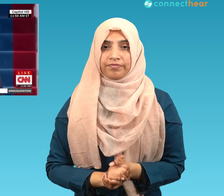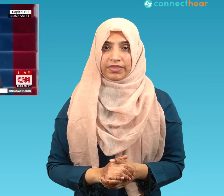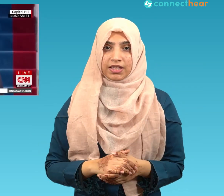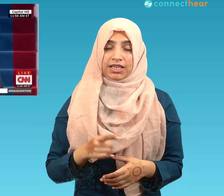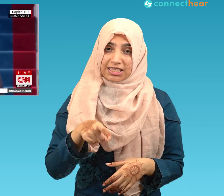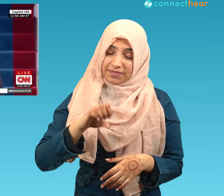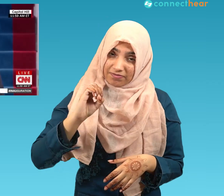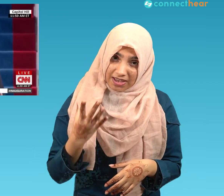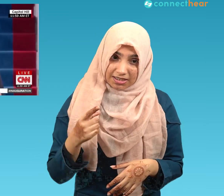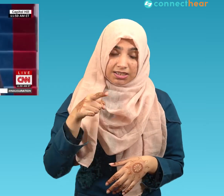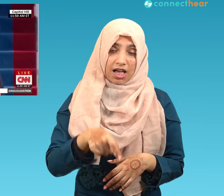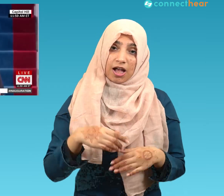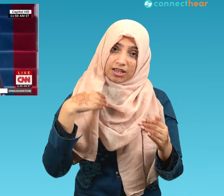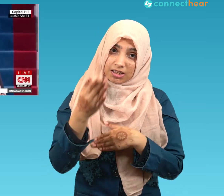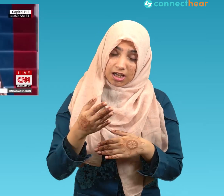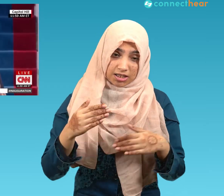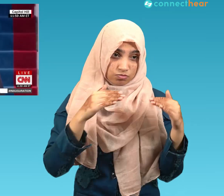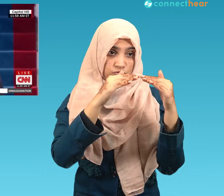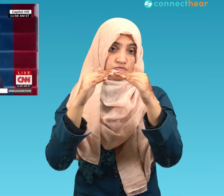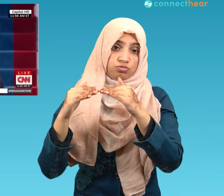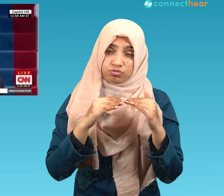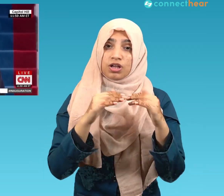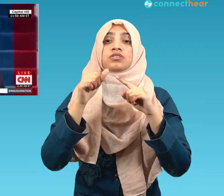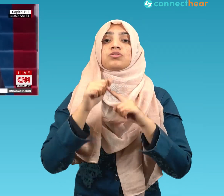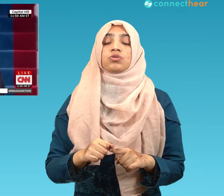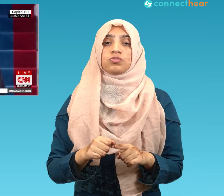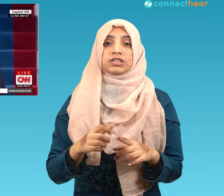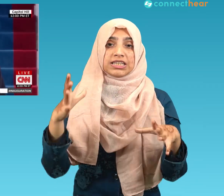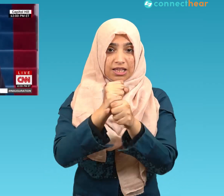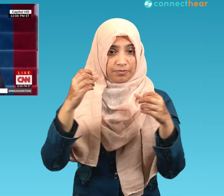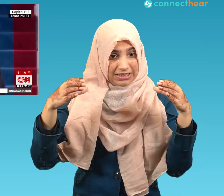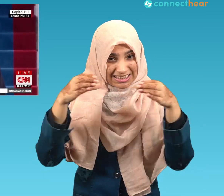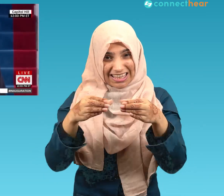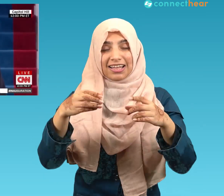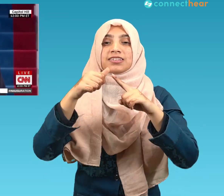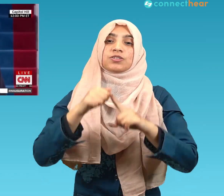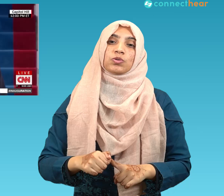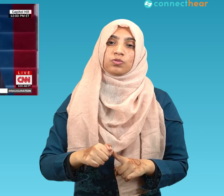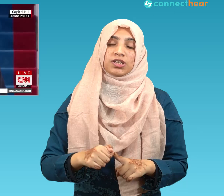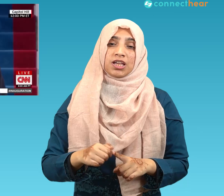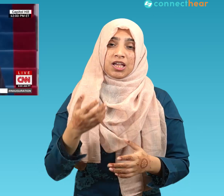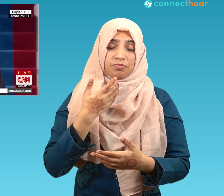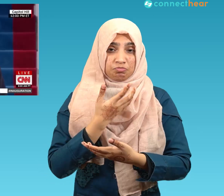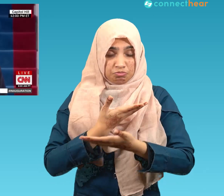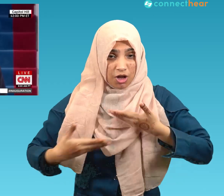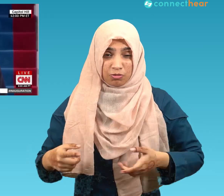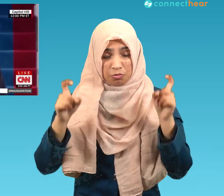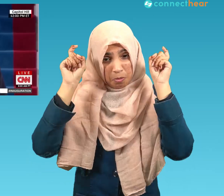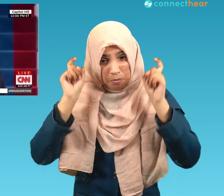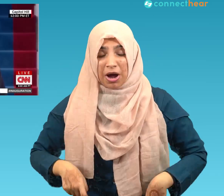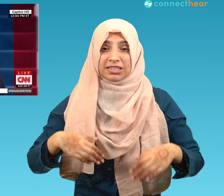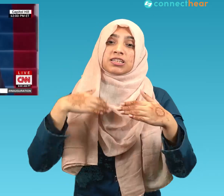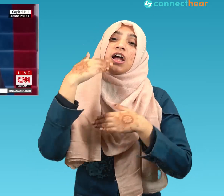challenge, and unity is the path forward. And we must meet this moment as